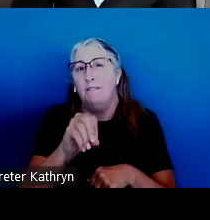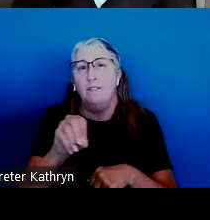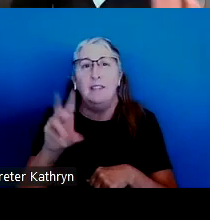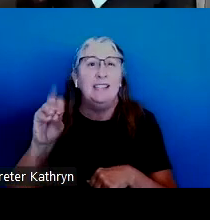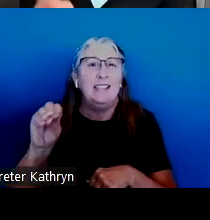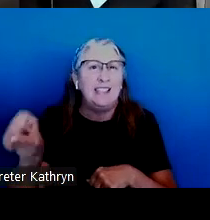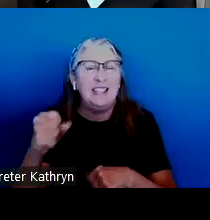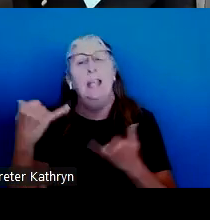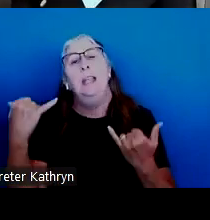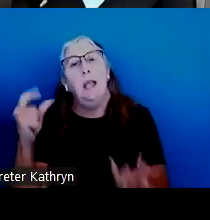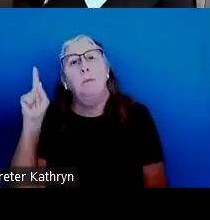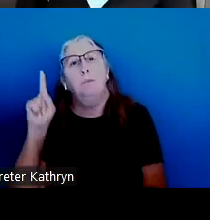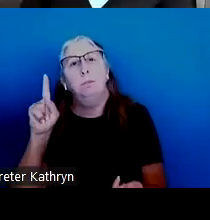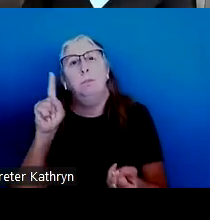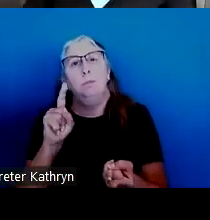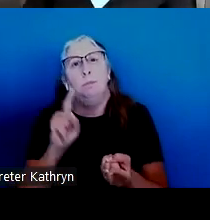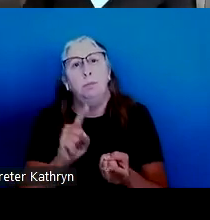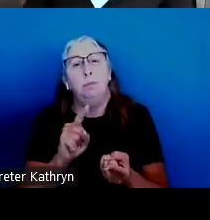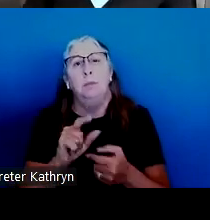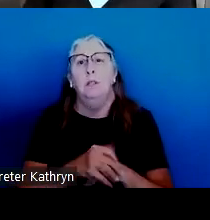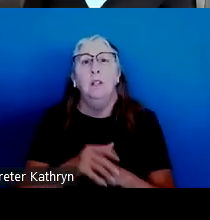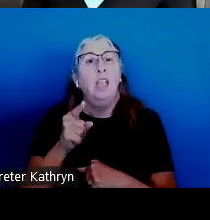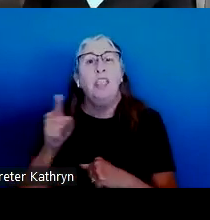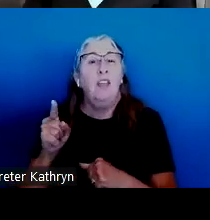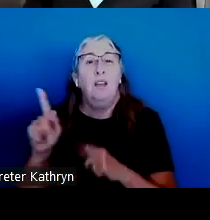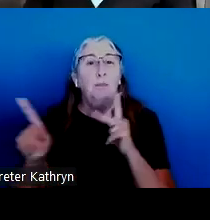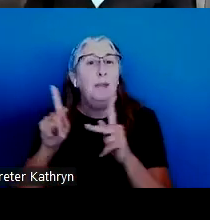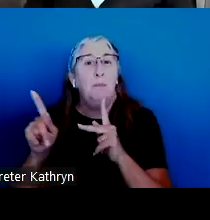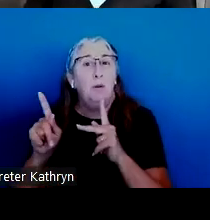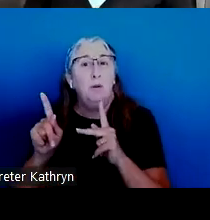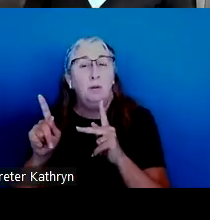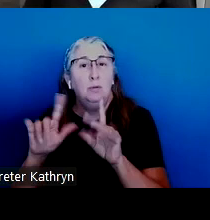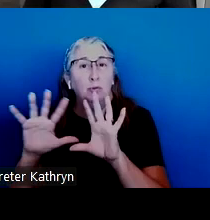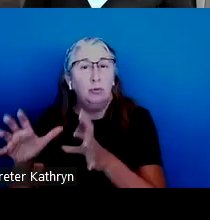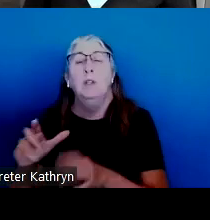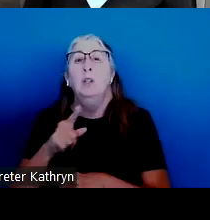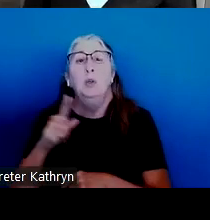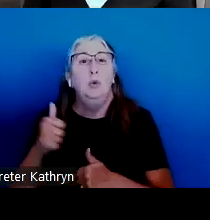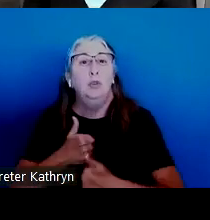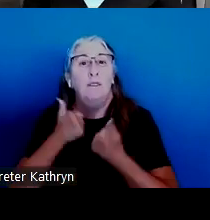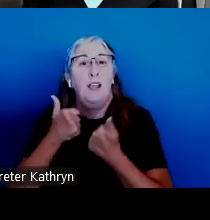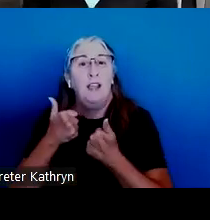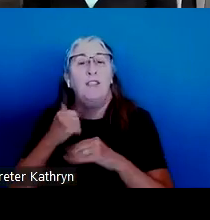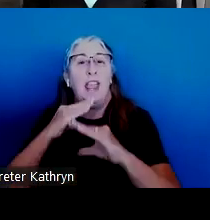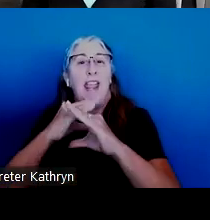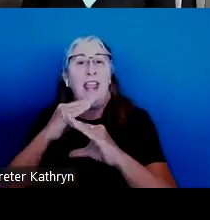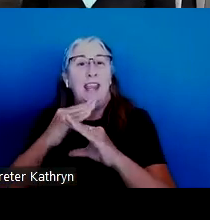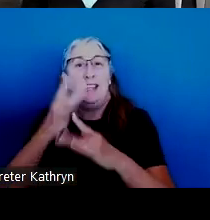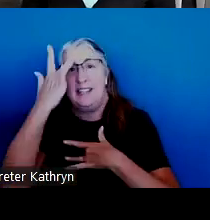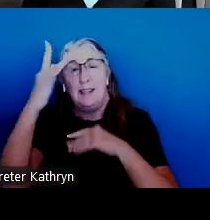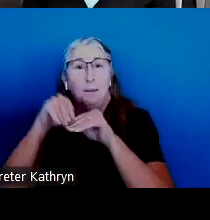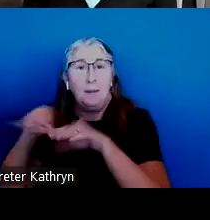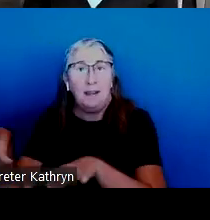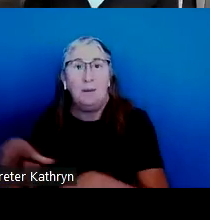common now. It's a generation that survived the AIDS epidemic, got through COVID, but it doesn't mean that